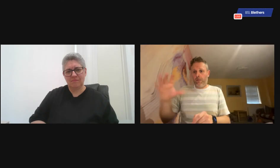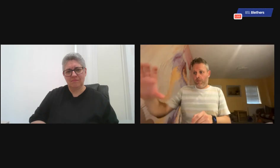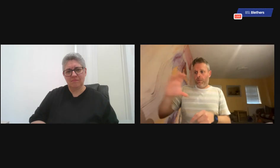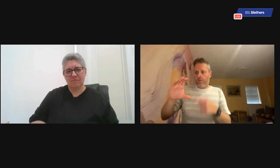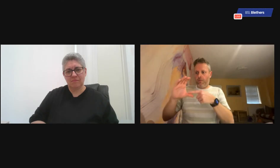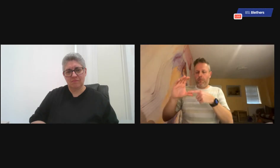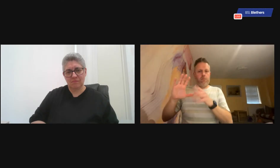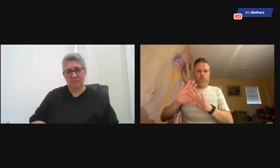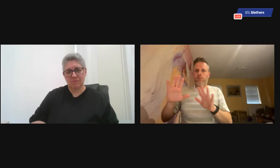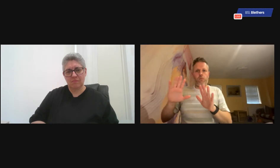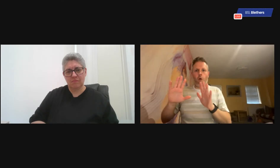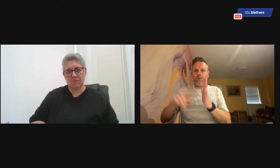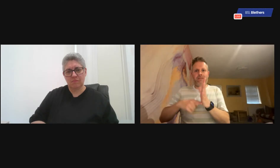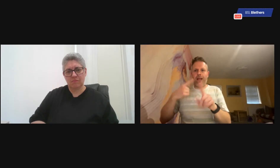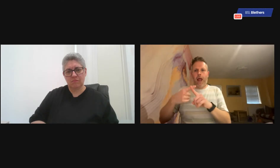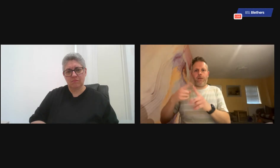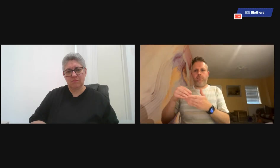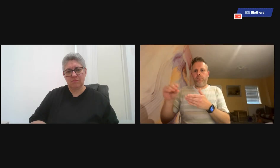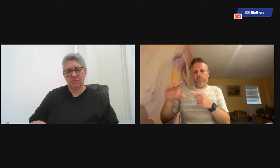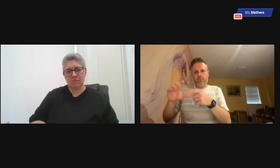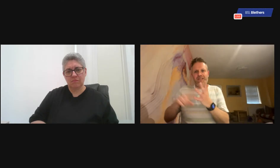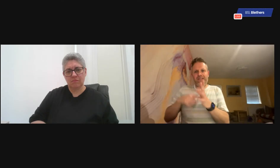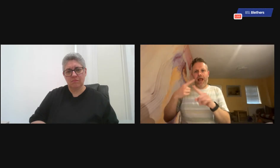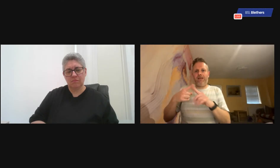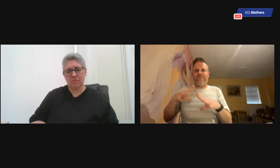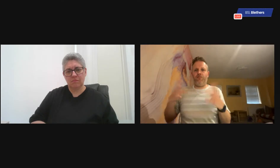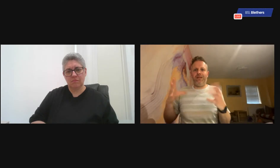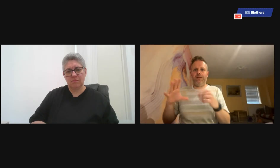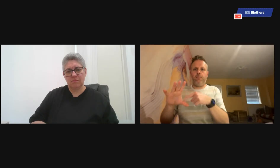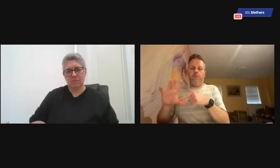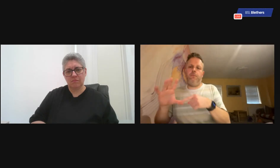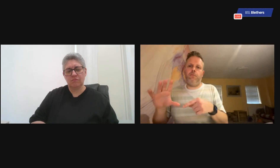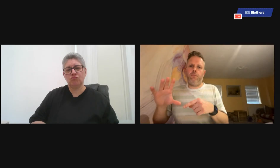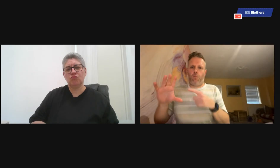curve. But because you are